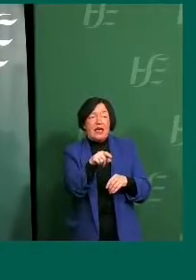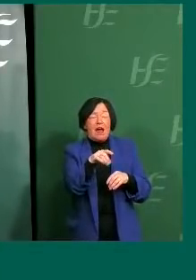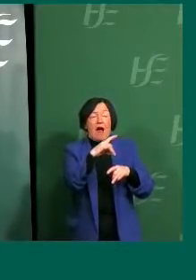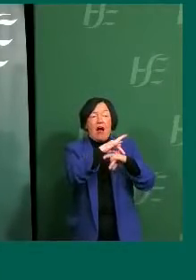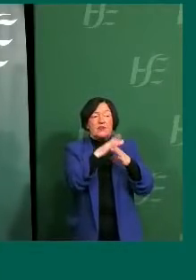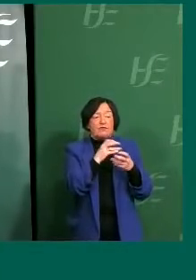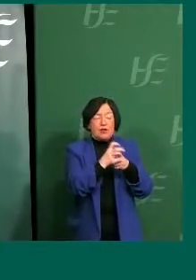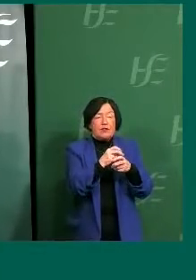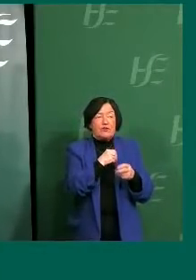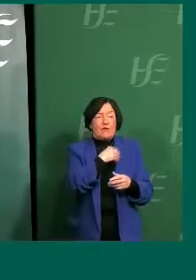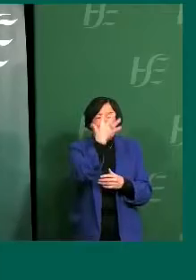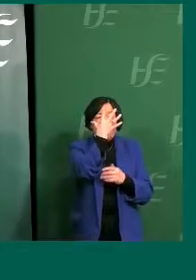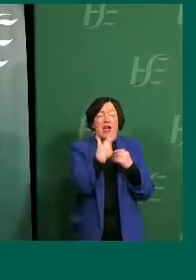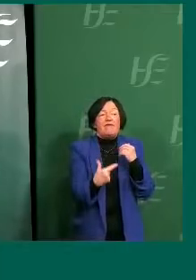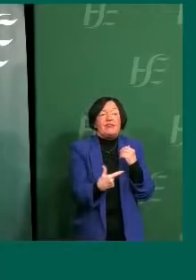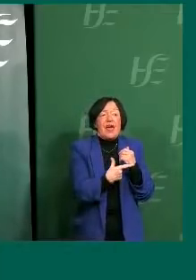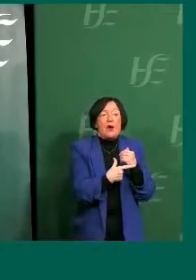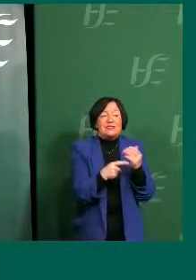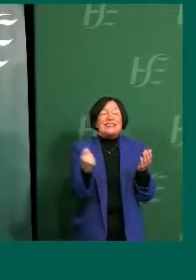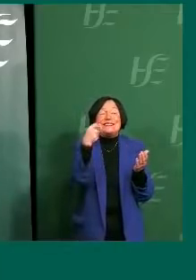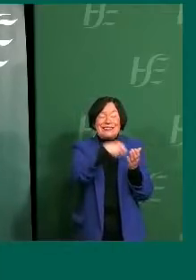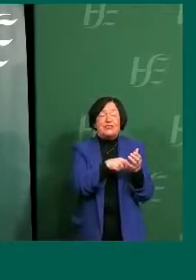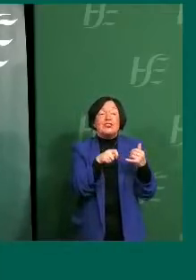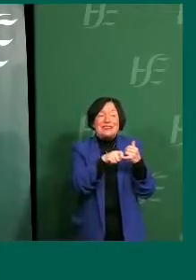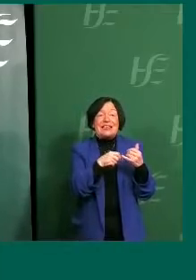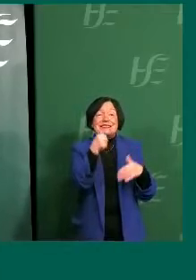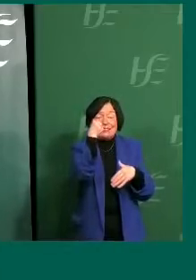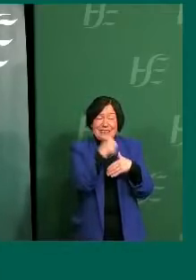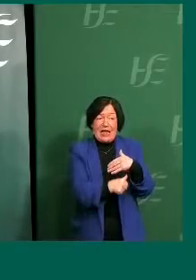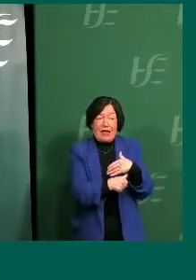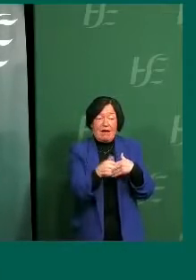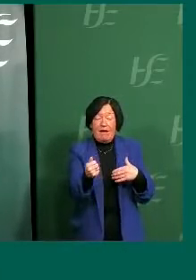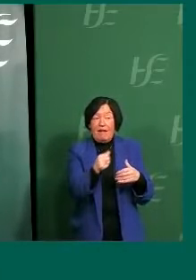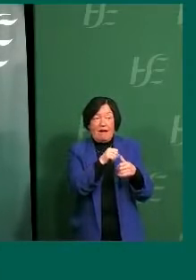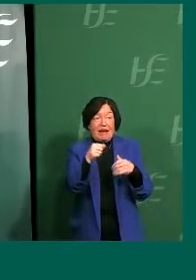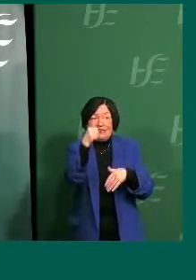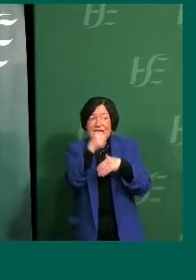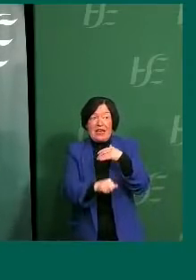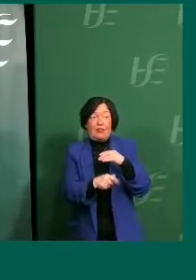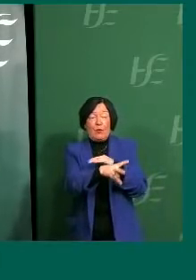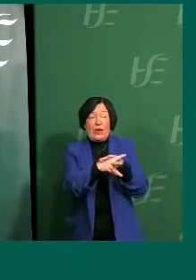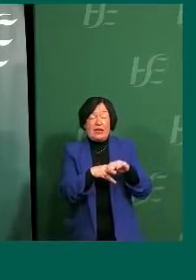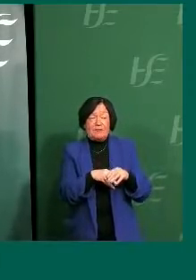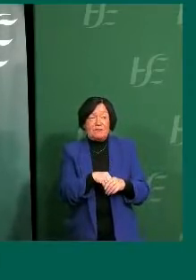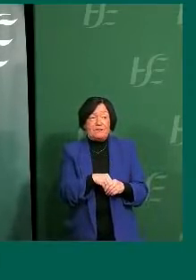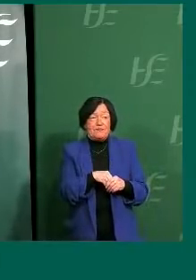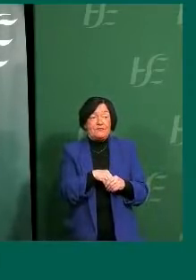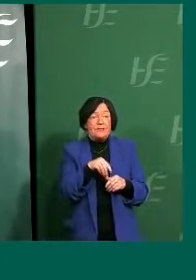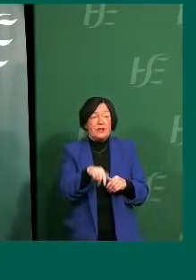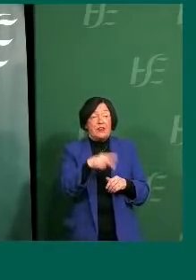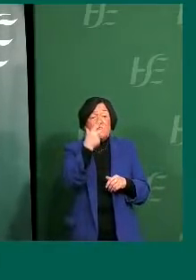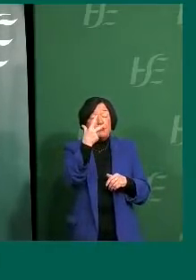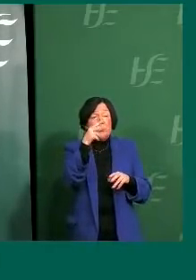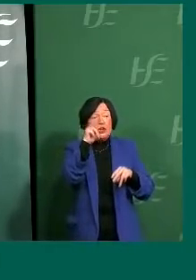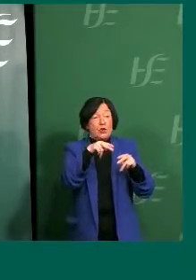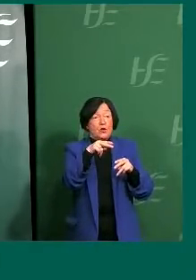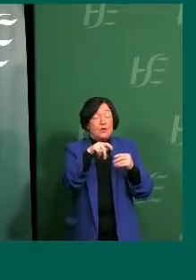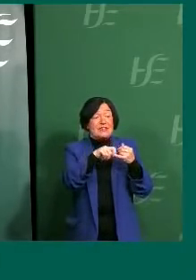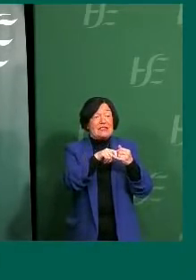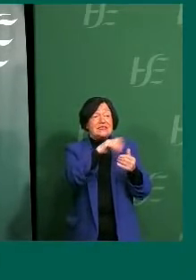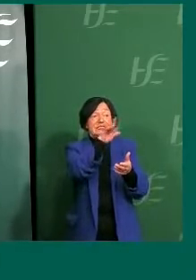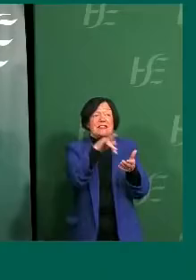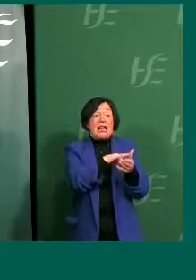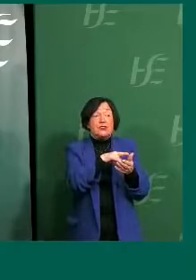hospitals are running close to 5,000 additional tests per day on any given day of the week. So last week, 3 new testing centres